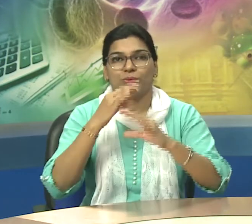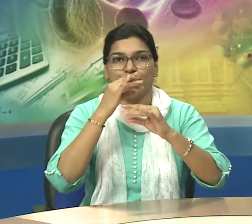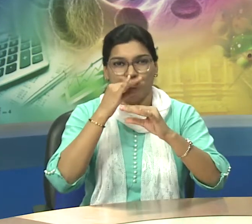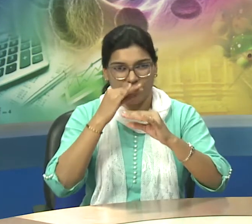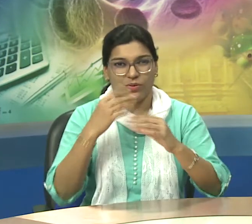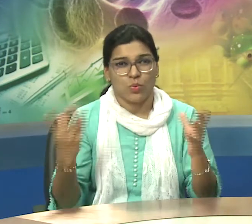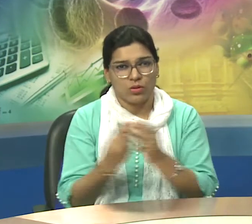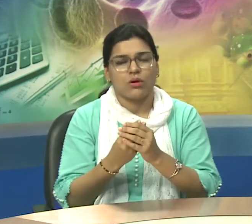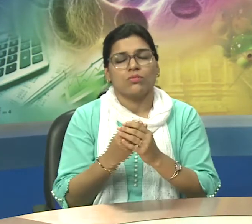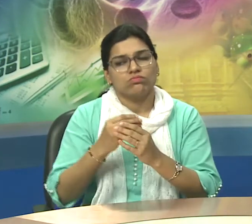that